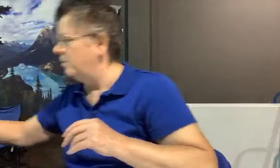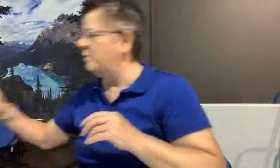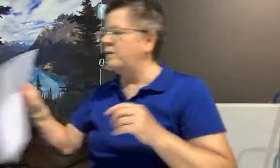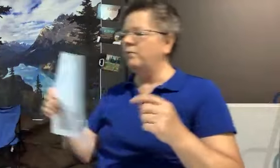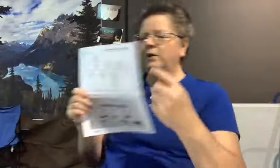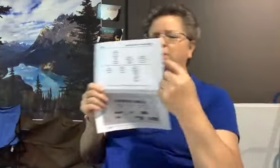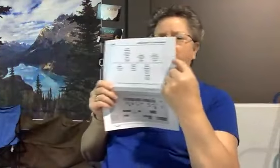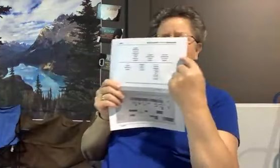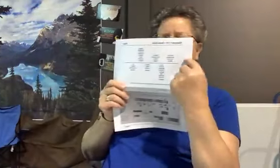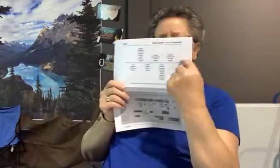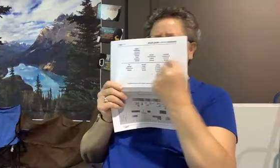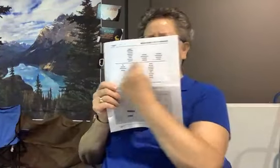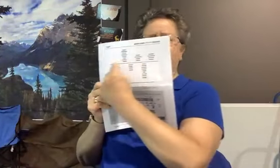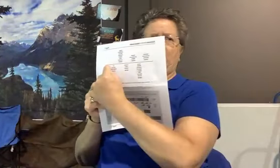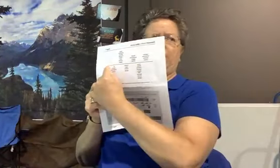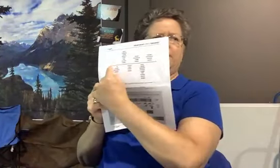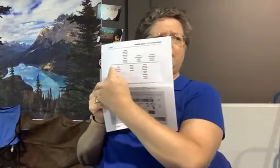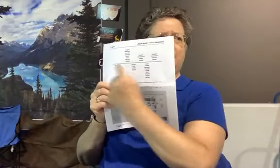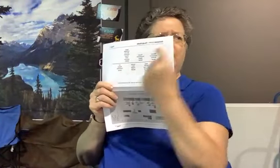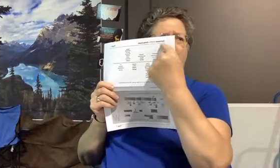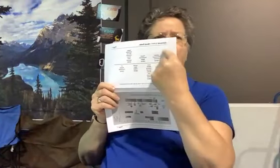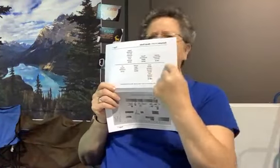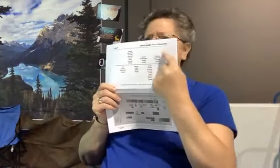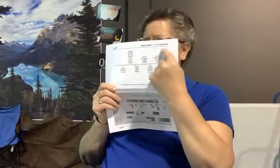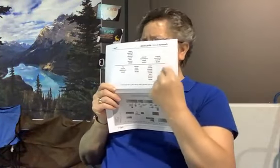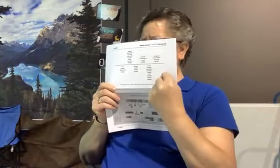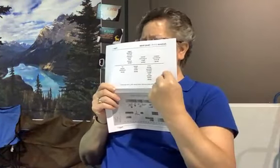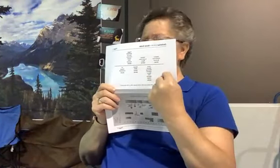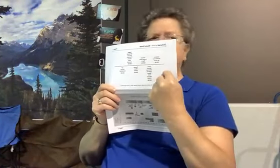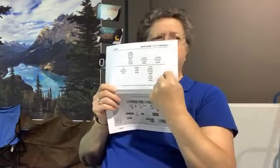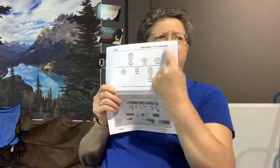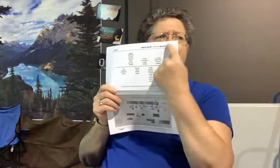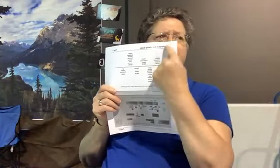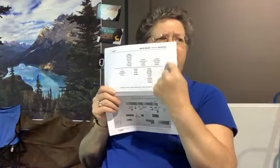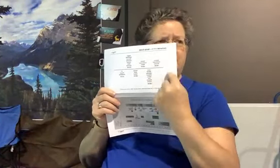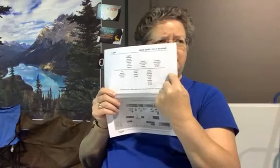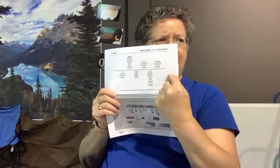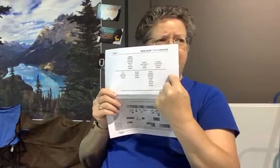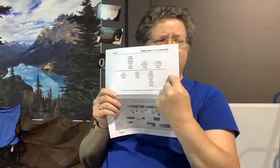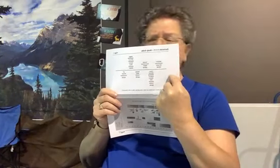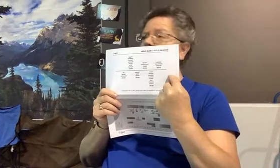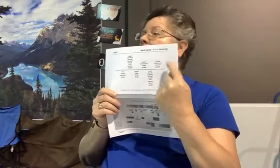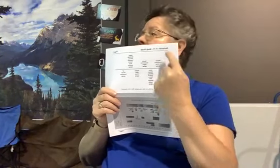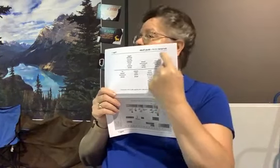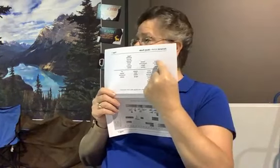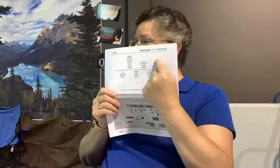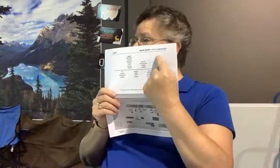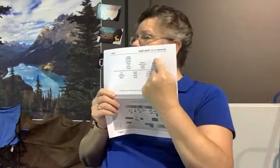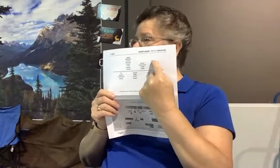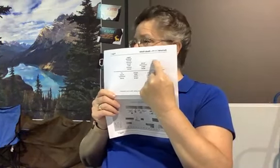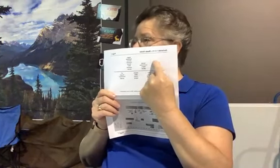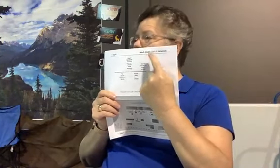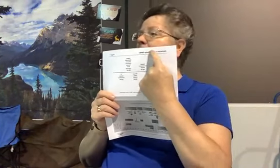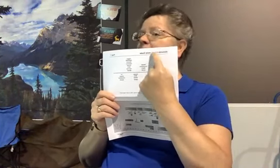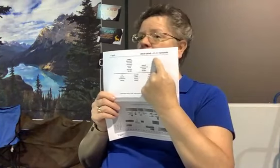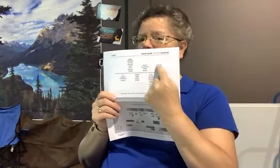What we really want is we want a timeline. And we want a date that says this happened, and then next this is going to happen on